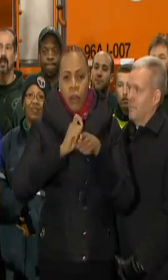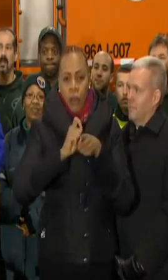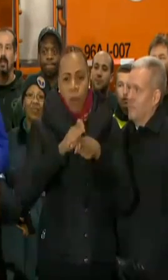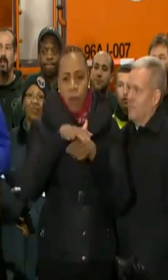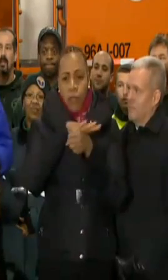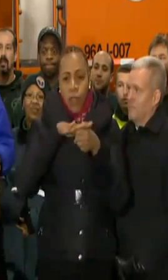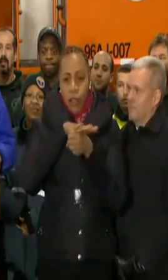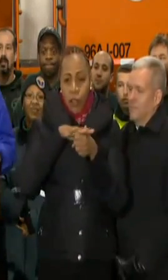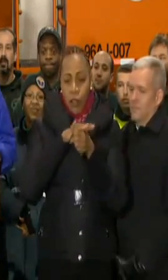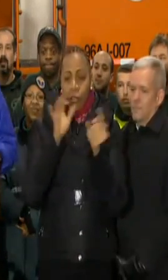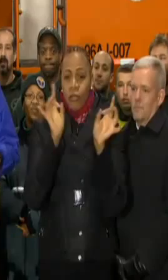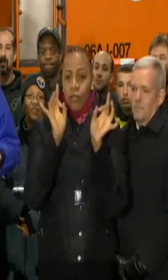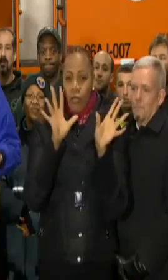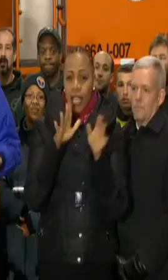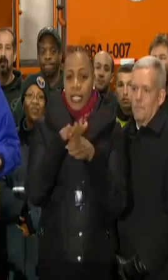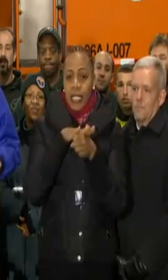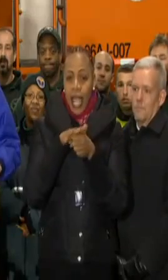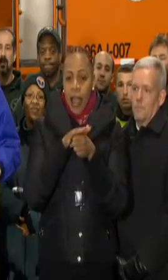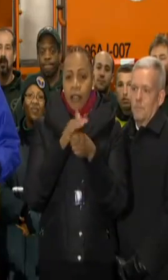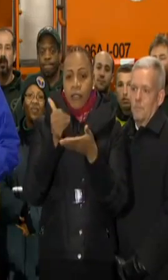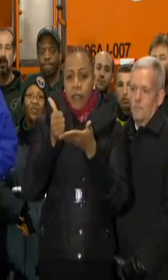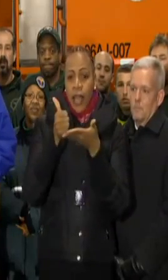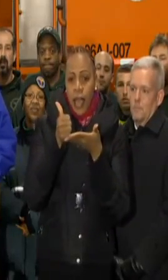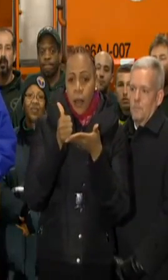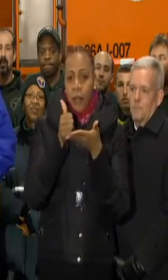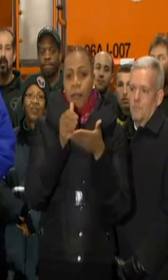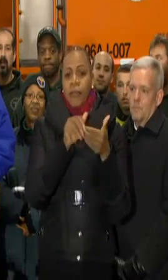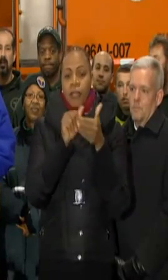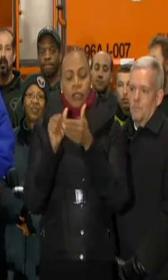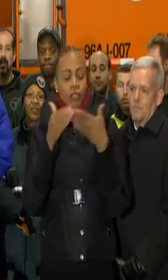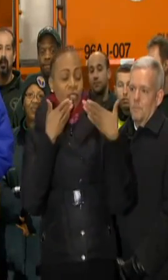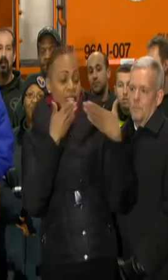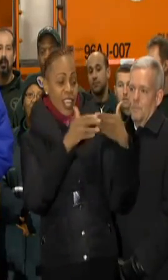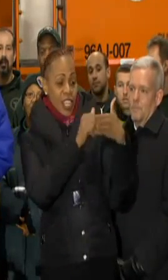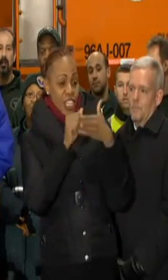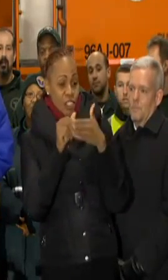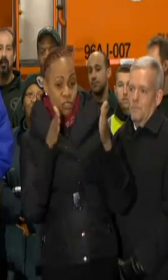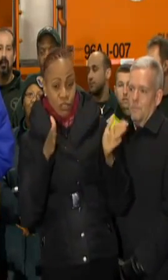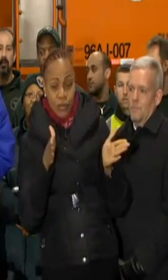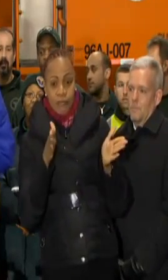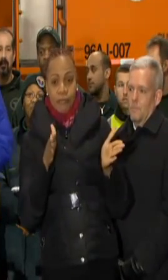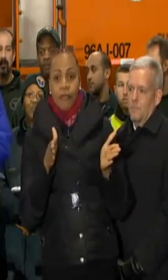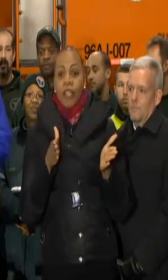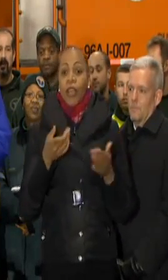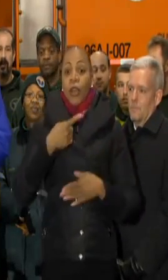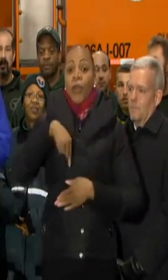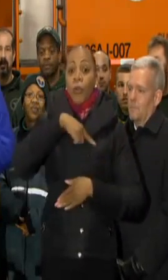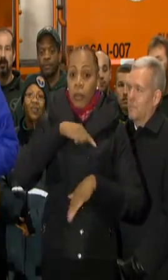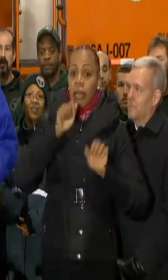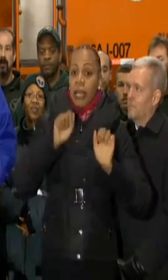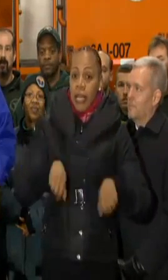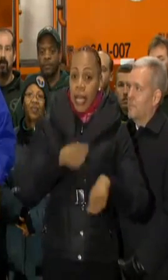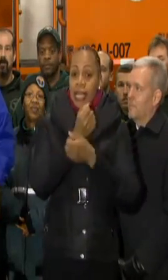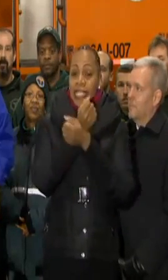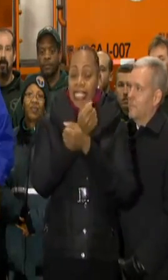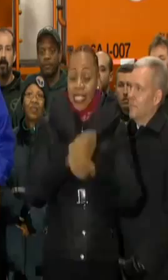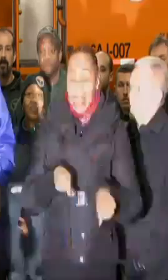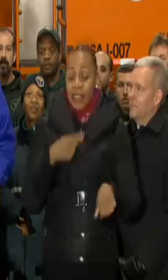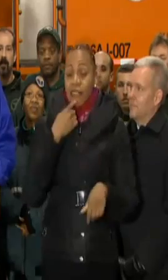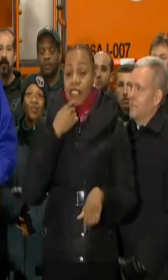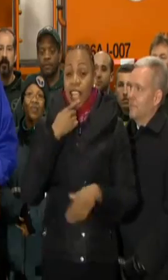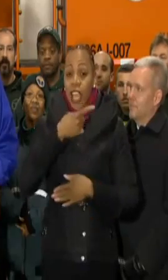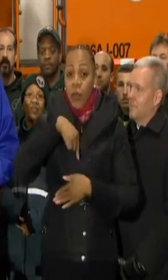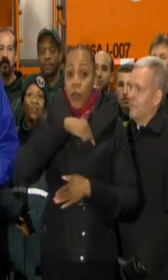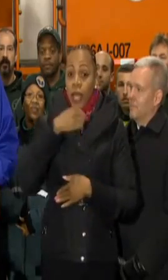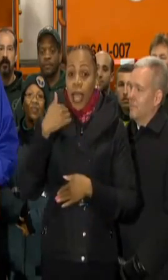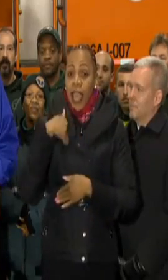direction. So I want to thank you for the leadership that you're showing. All right, well, we can safely say we've had our first